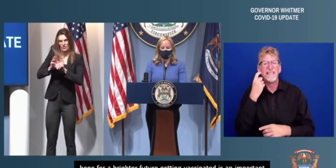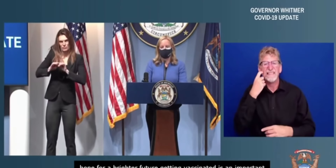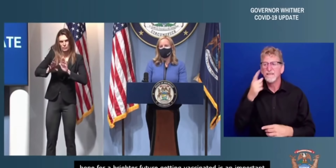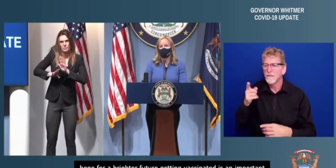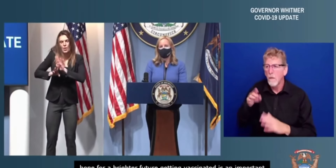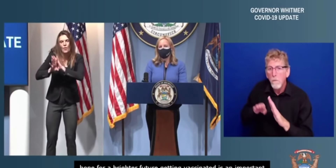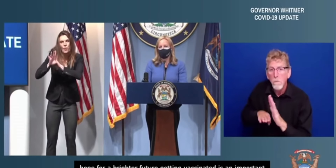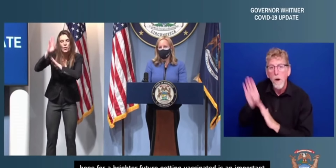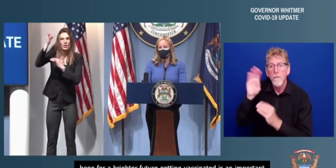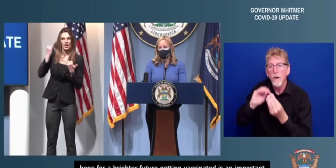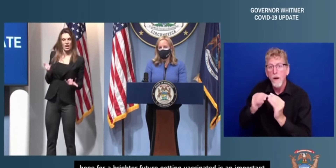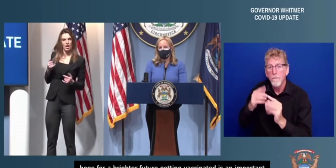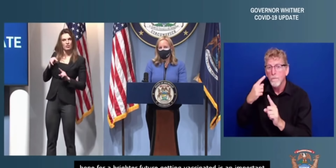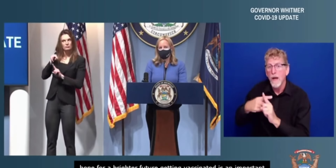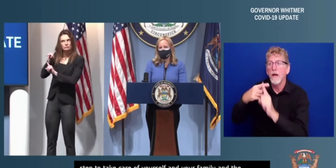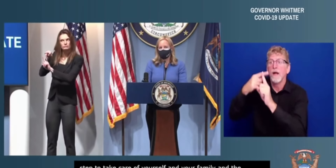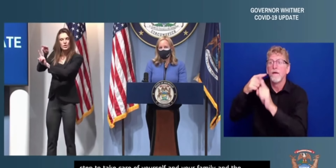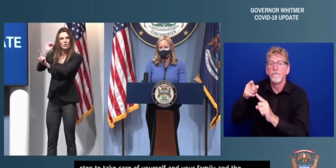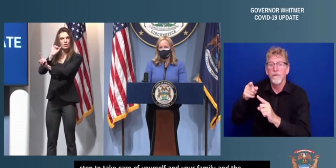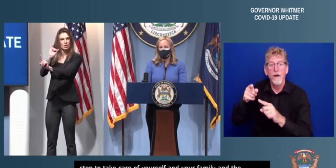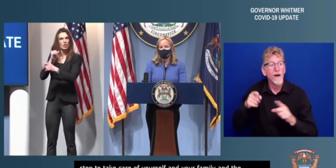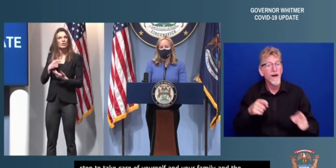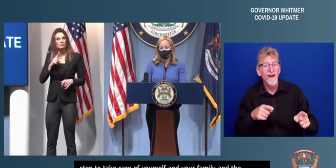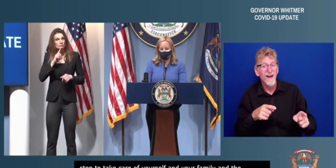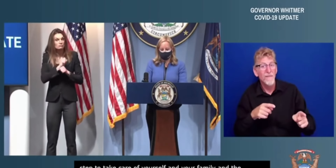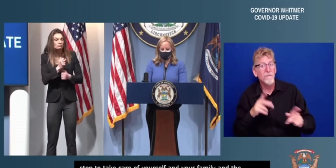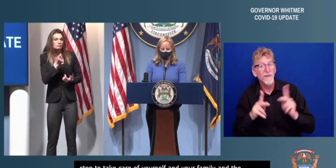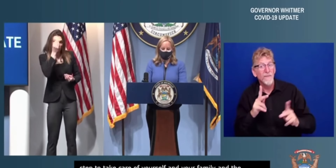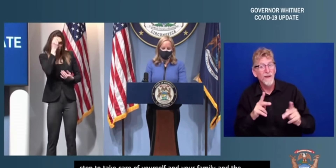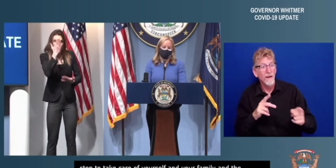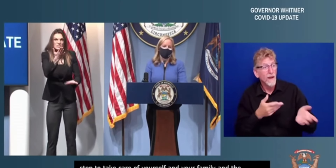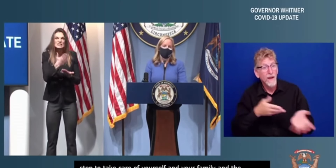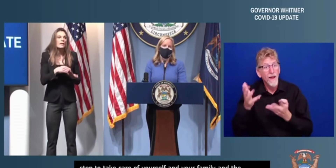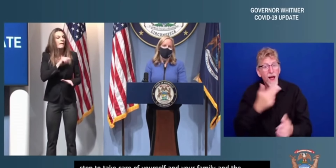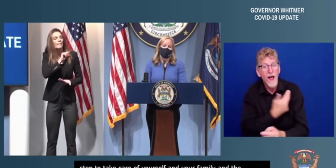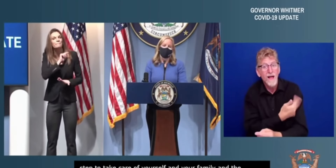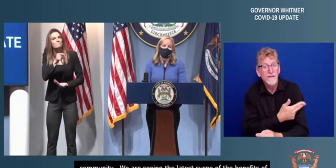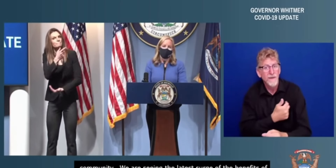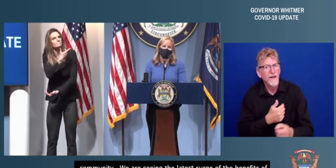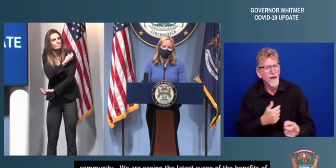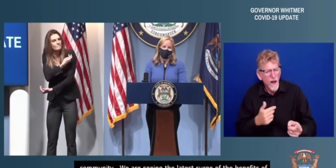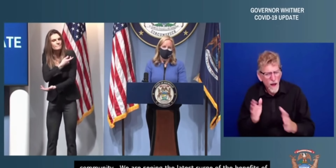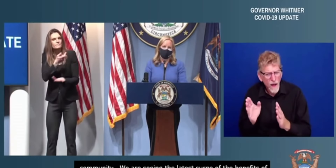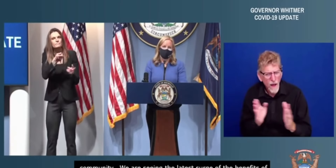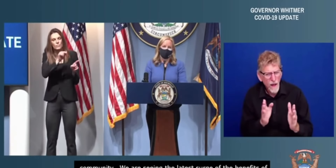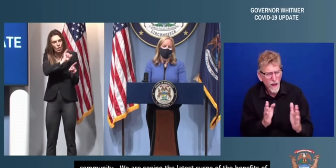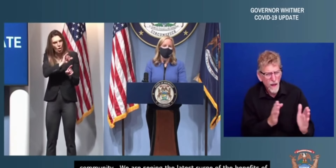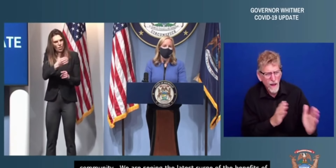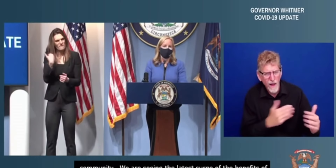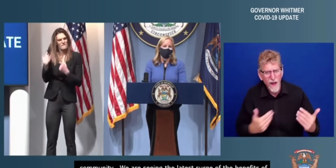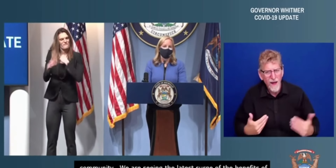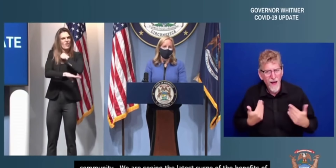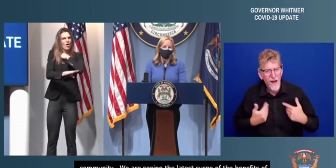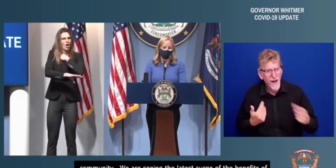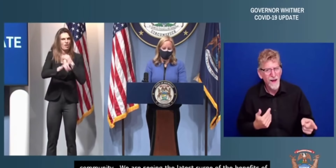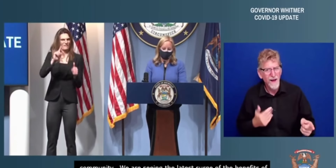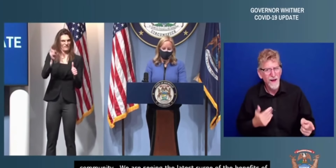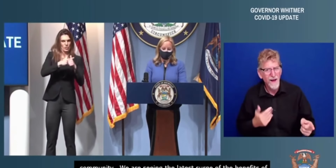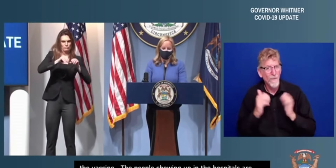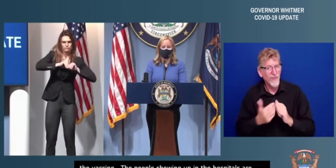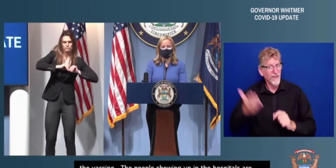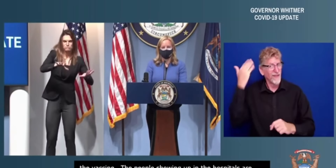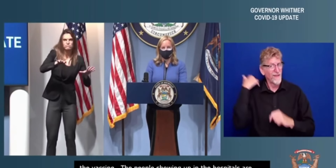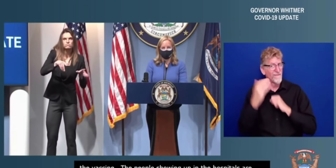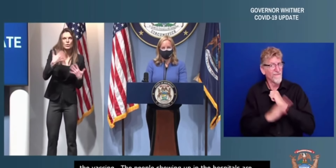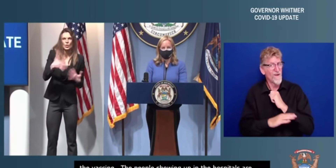vaccine. In fact, the people showing up in our hospitals are much younger than in the fall surge, and that shows that the